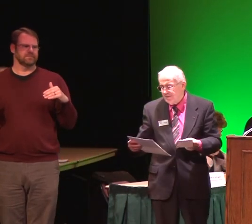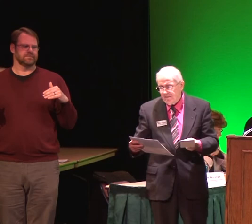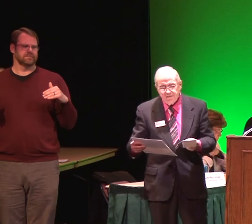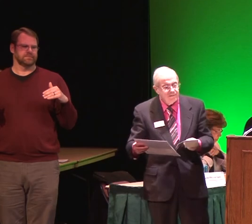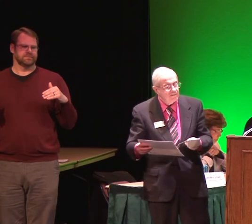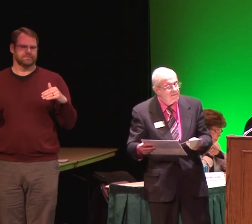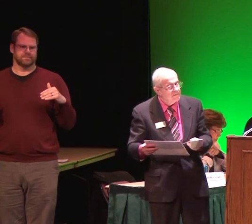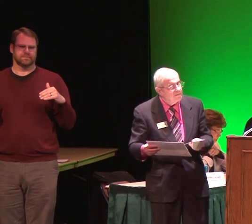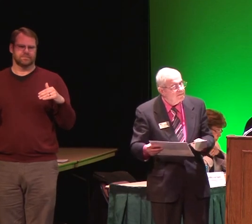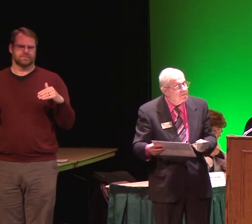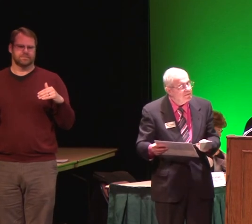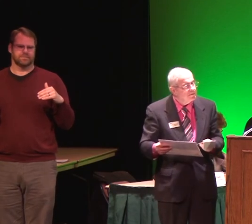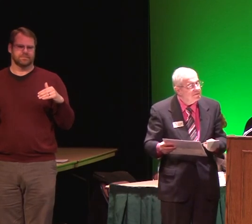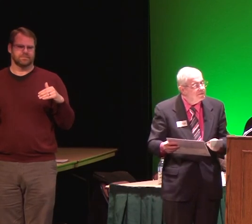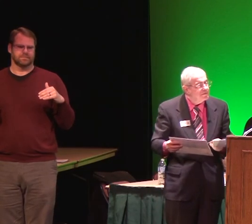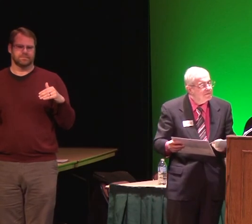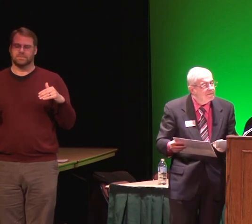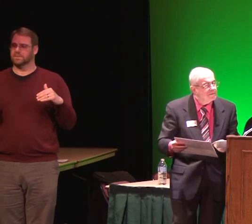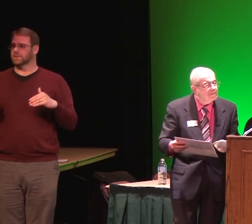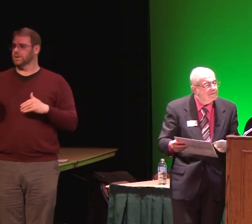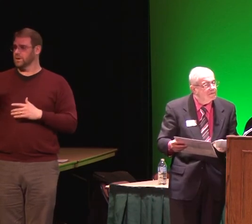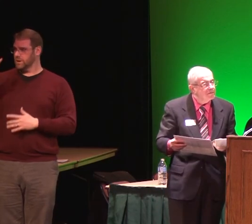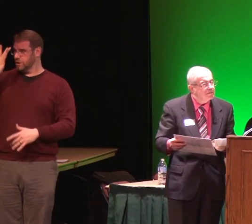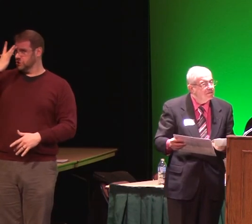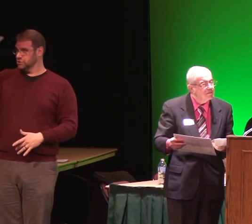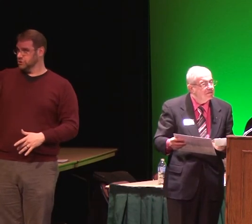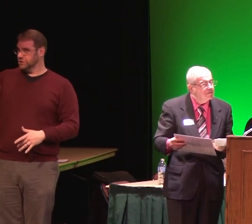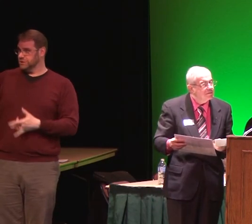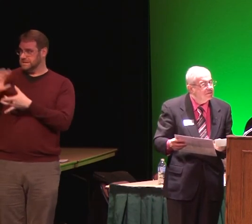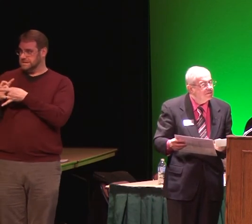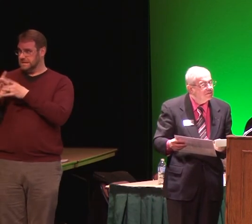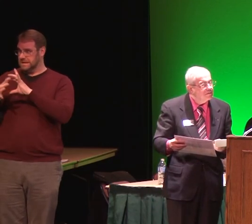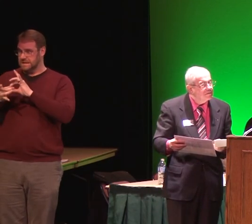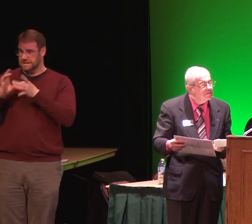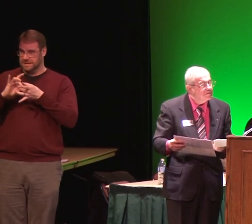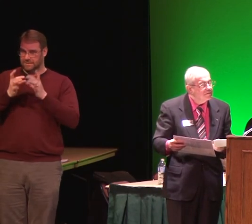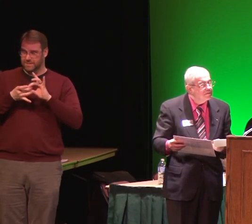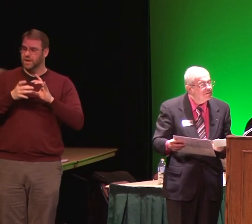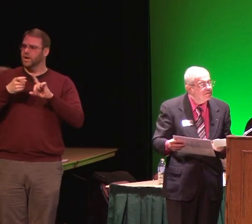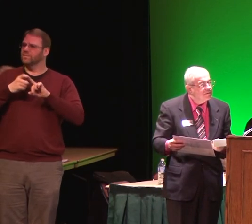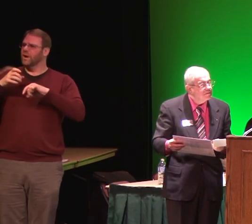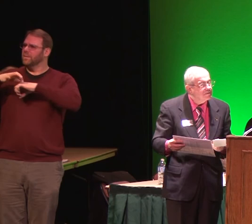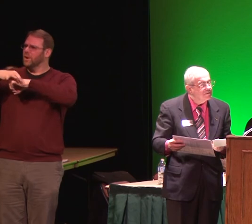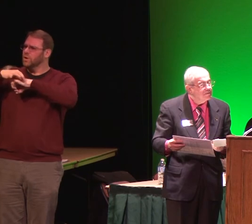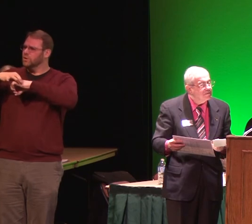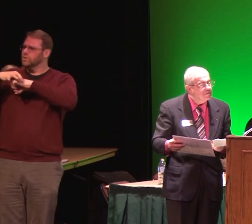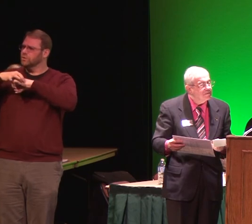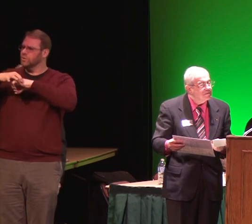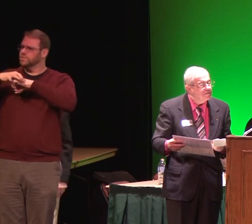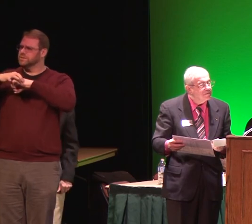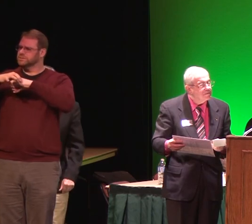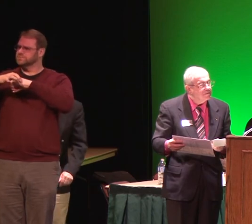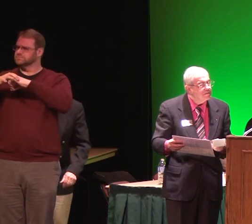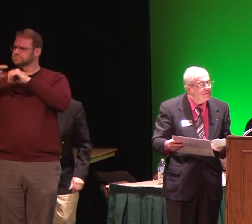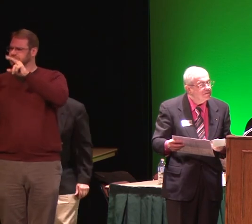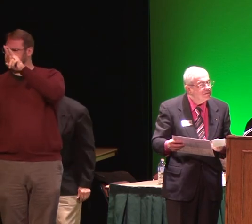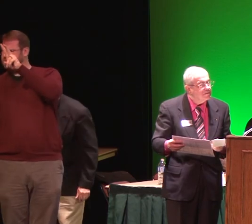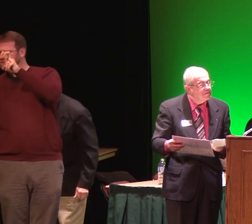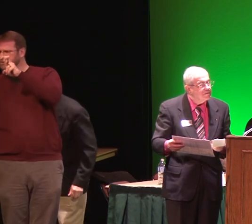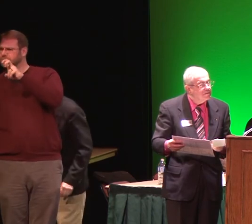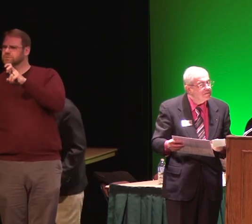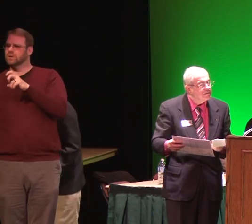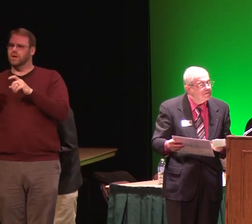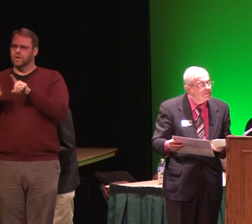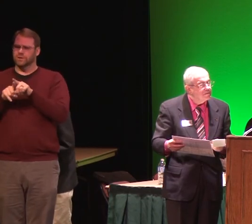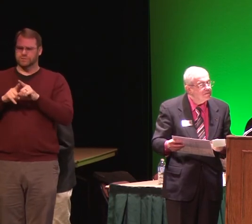And the other awards are the Genius Olympiad from the Global Environmental Issues. It's a nomination for excellent